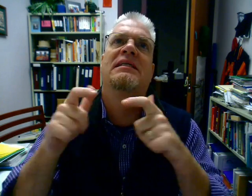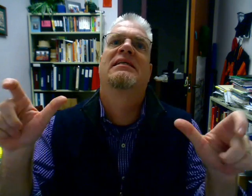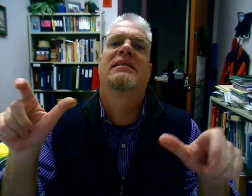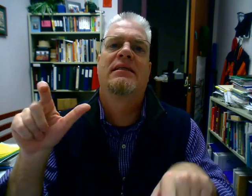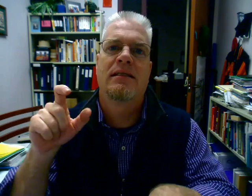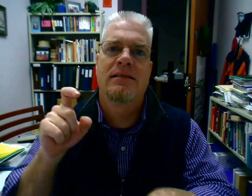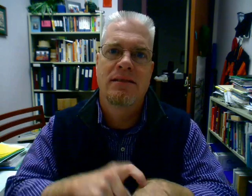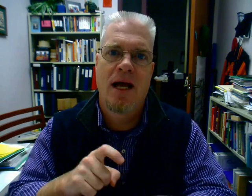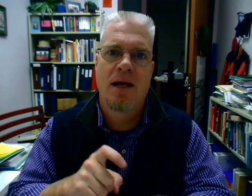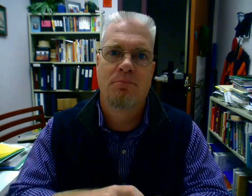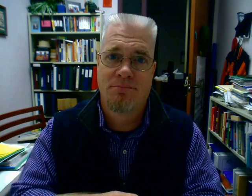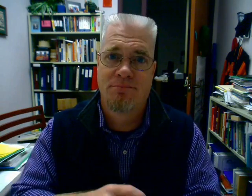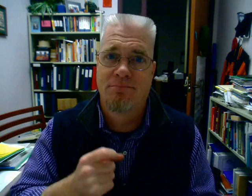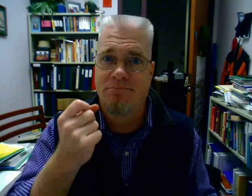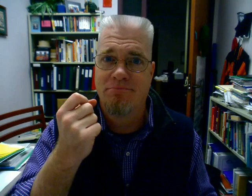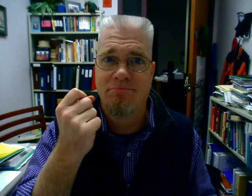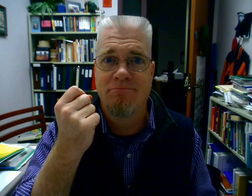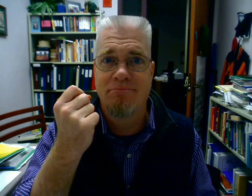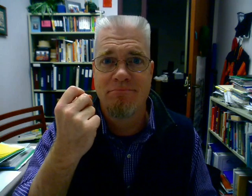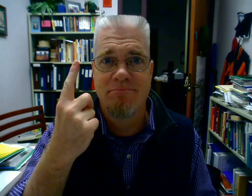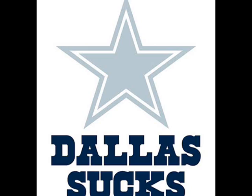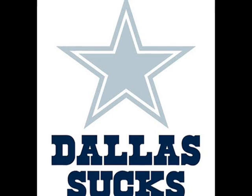probably influenced by that guy talking, saying, look, I'm open, I'm